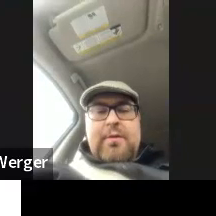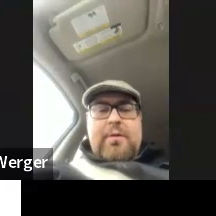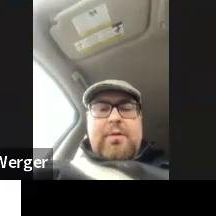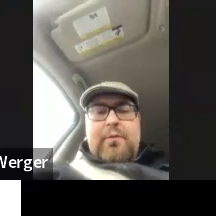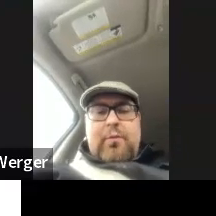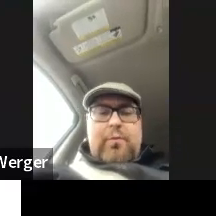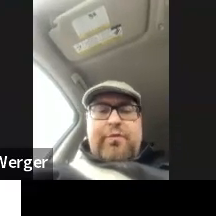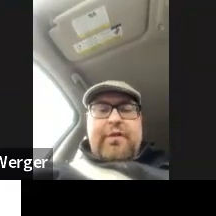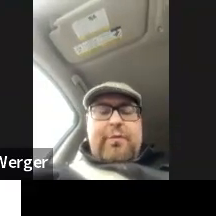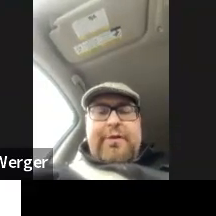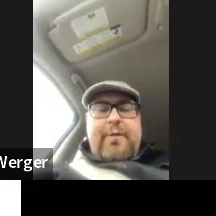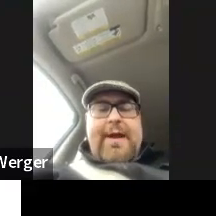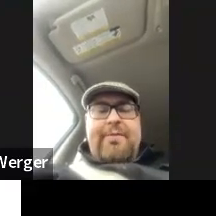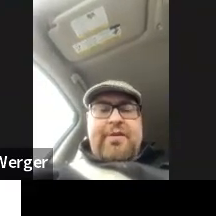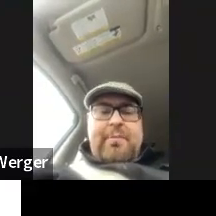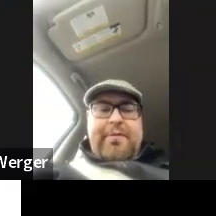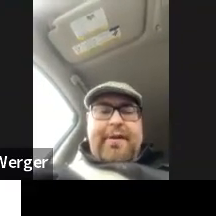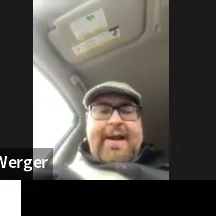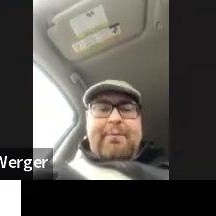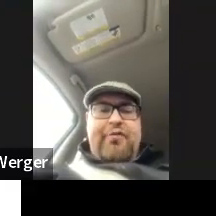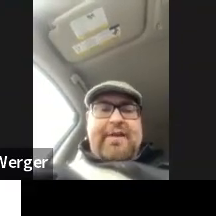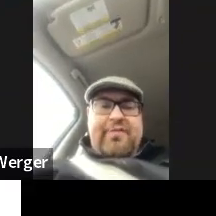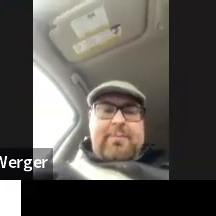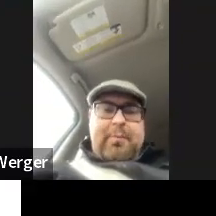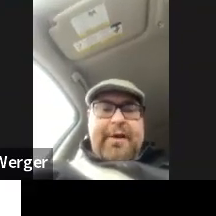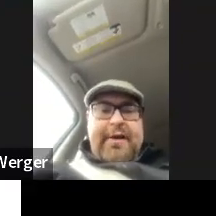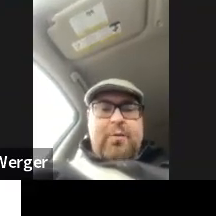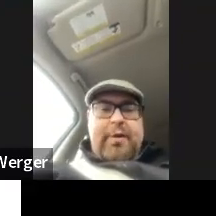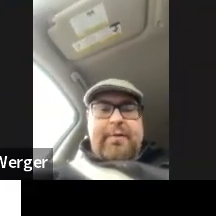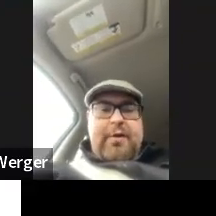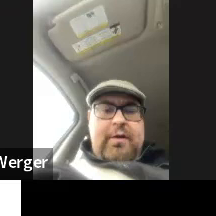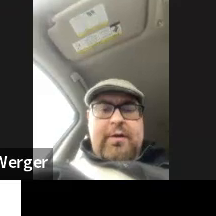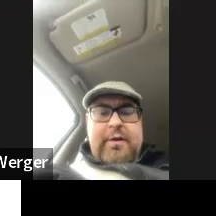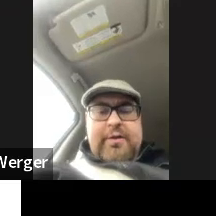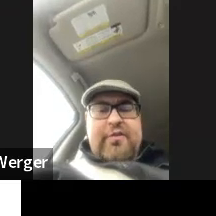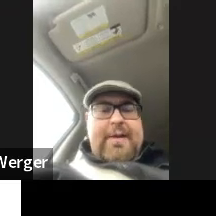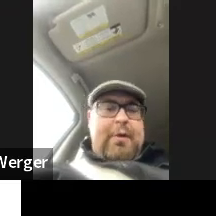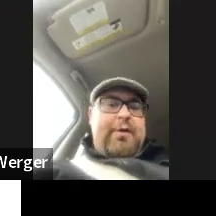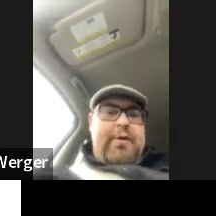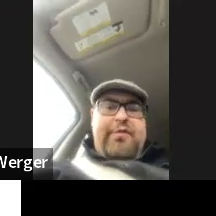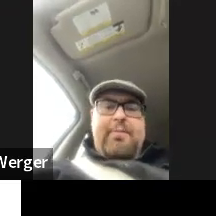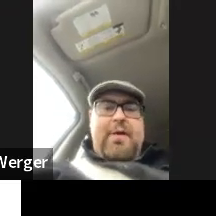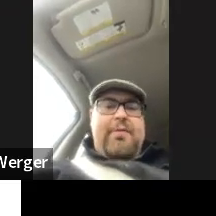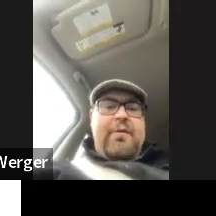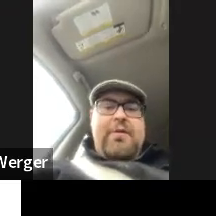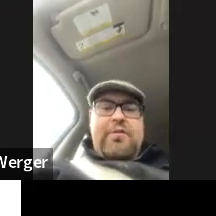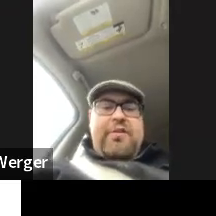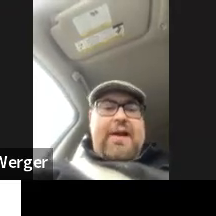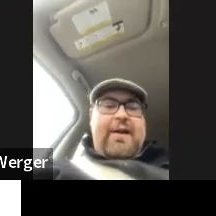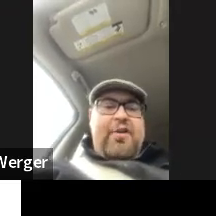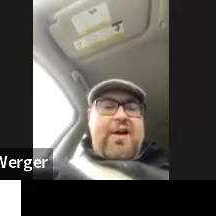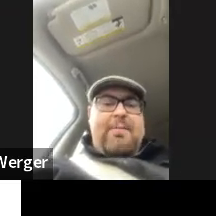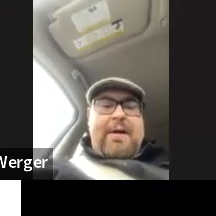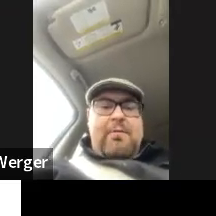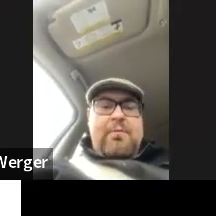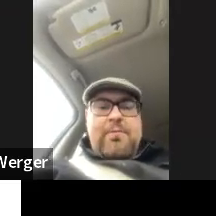interesting, since we do have these monthly Capital Chats, to bring in one of our state partners a month just to